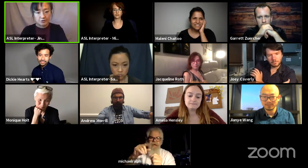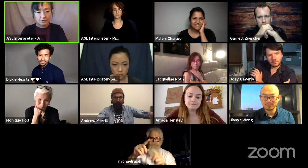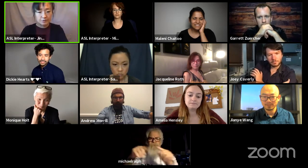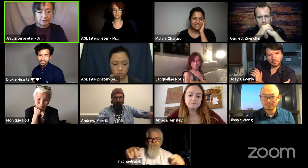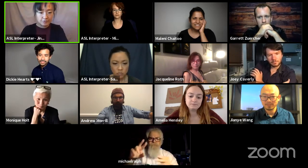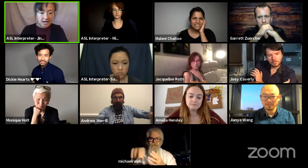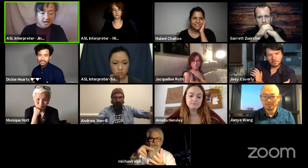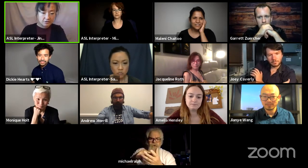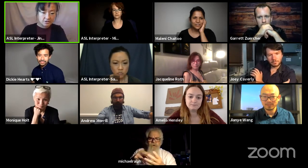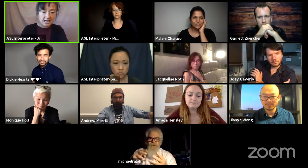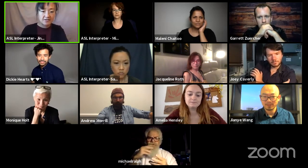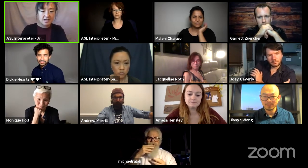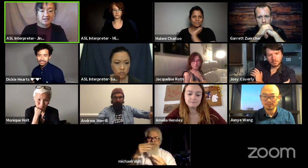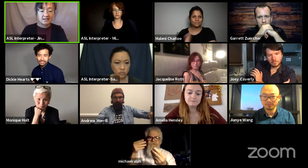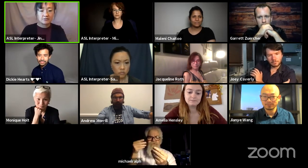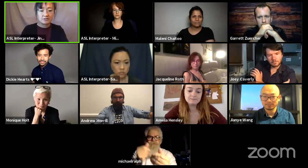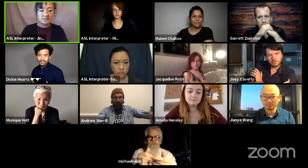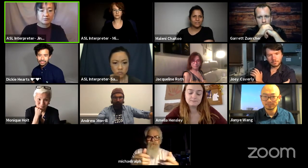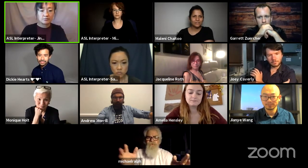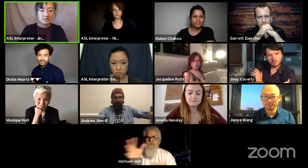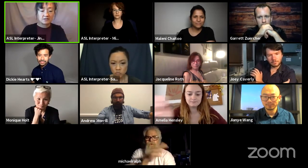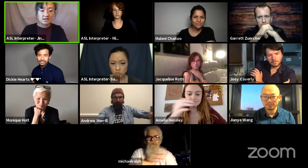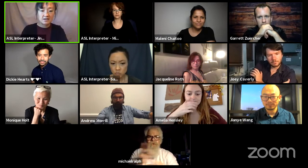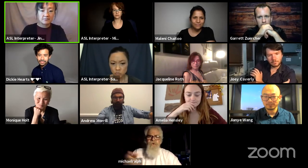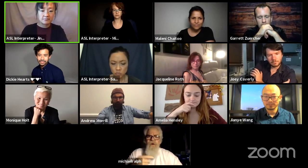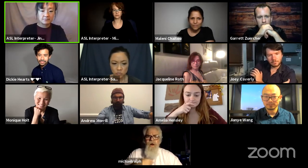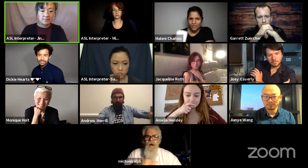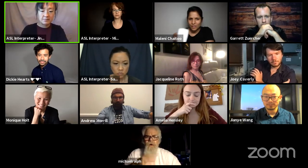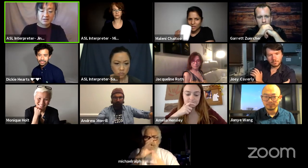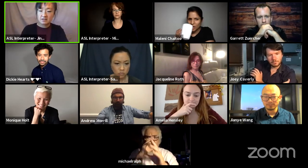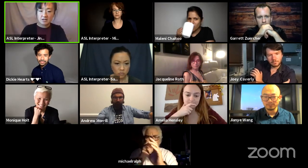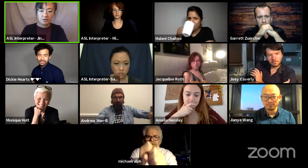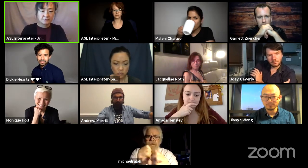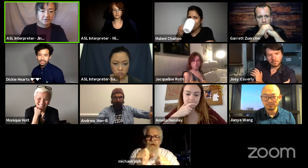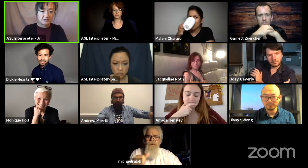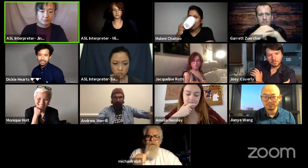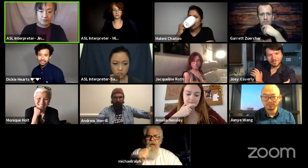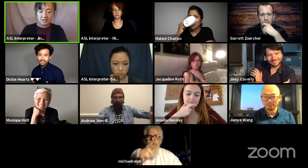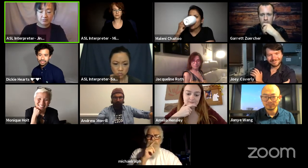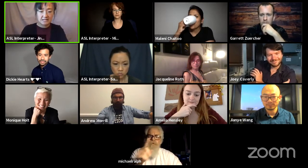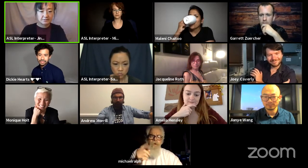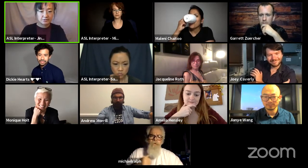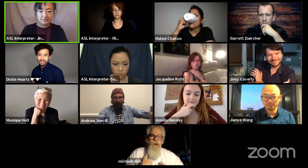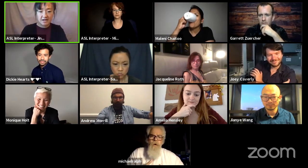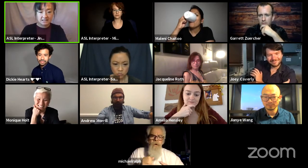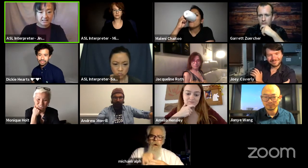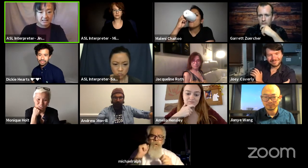was moved around and how the editing was done with, I mean, it looked very smooth and it was absolutely fascinating.